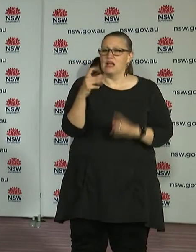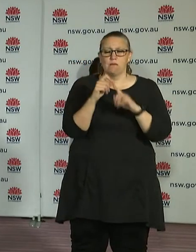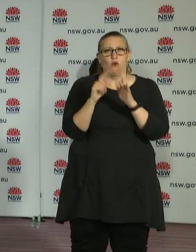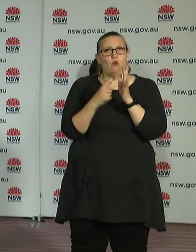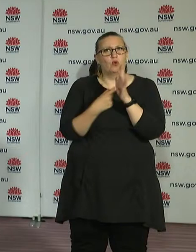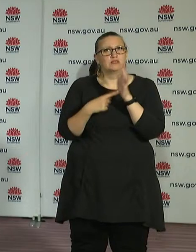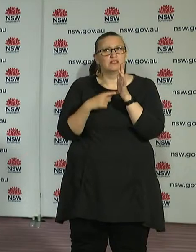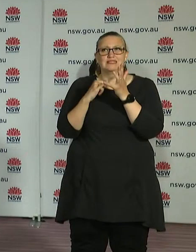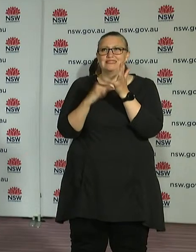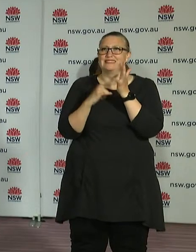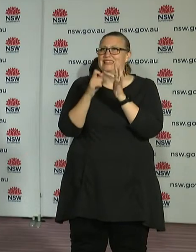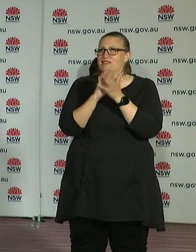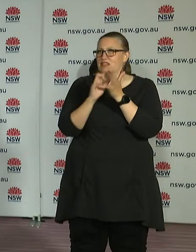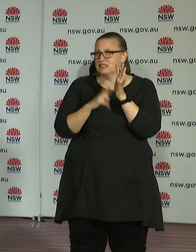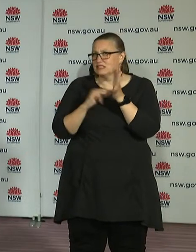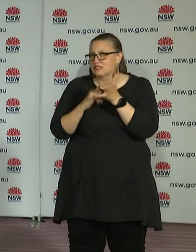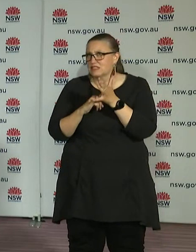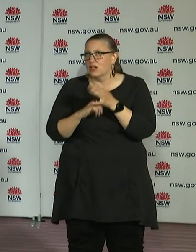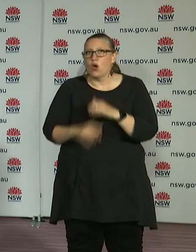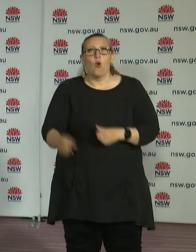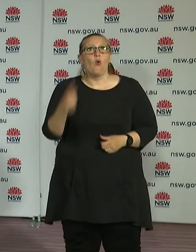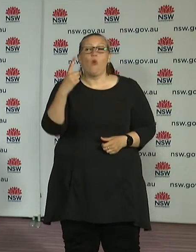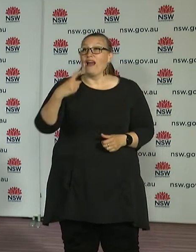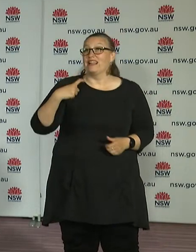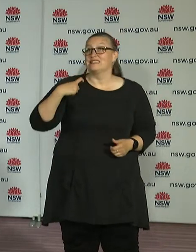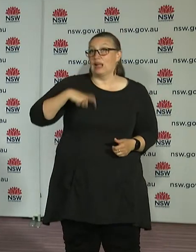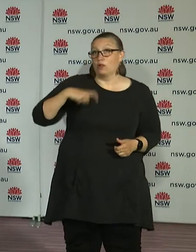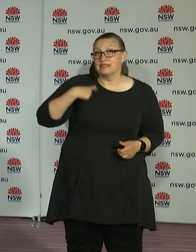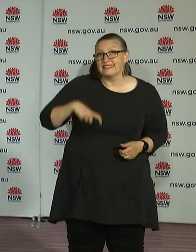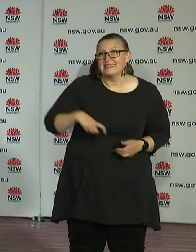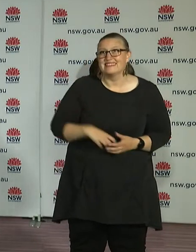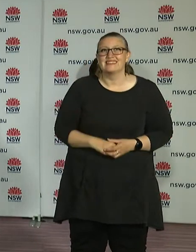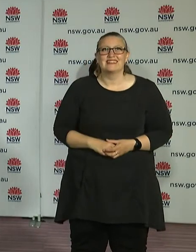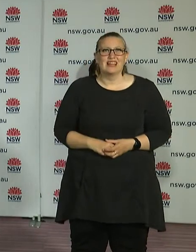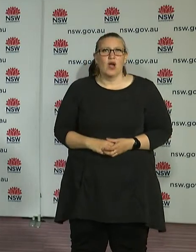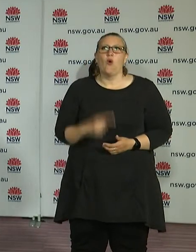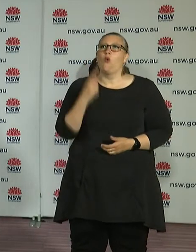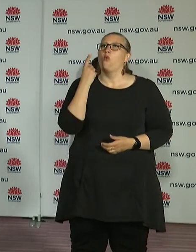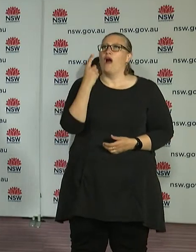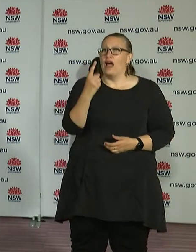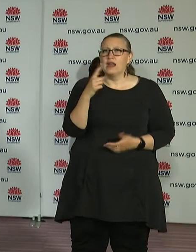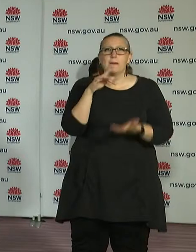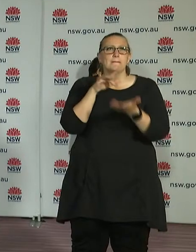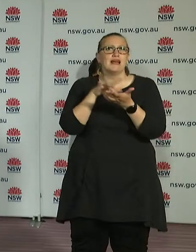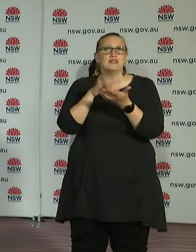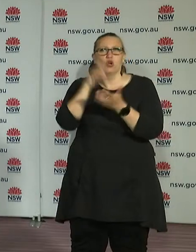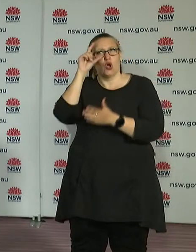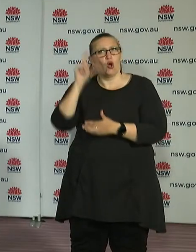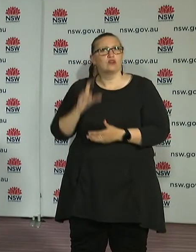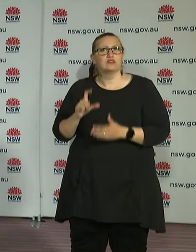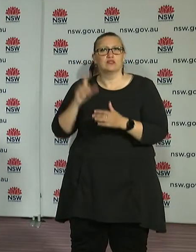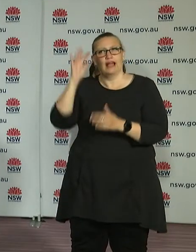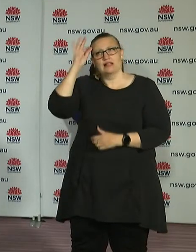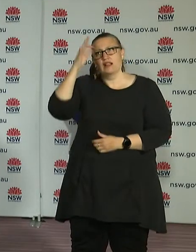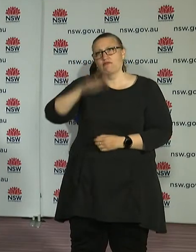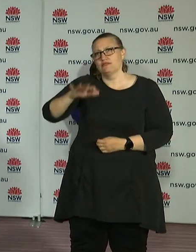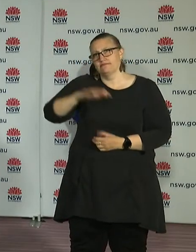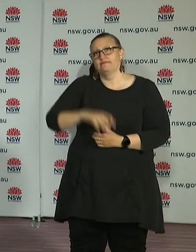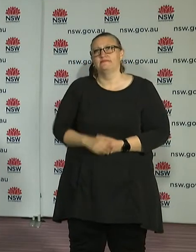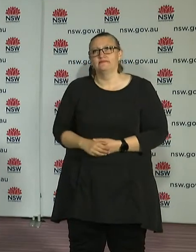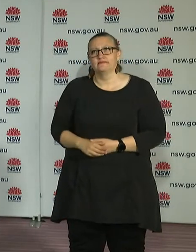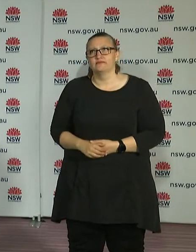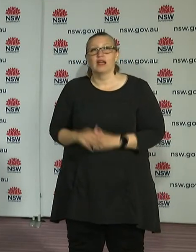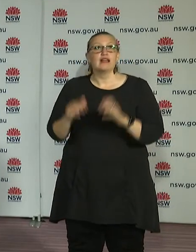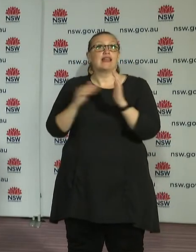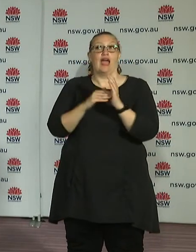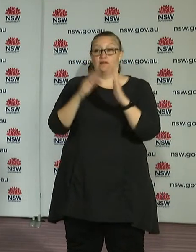Stephens local government area, 1 in Singleton local government area, and 1 in the Mid-Coast local government area. Now turn